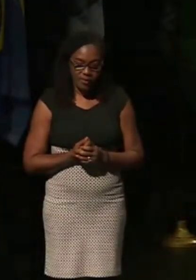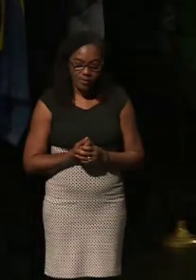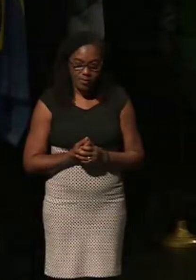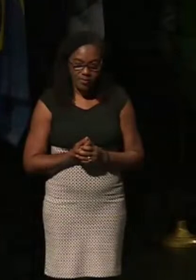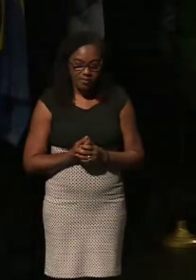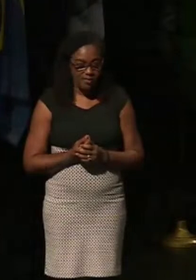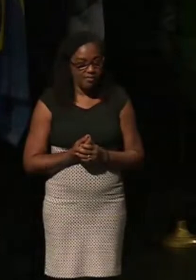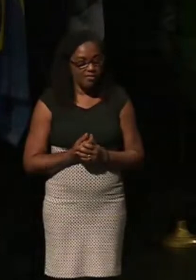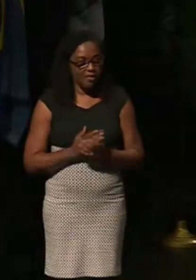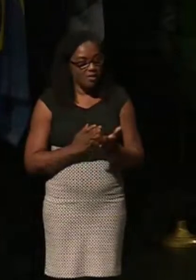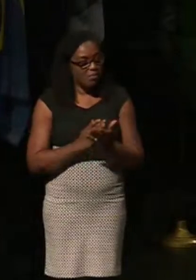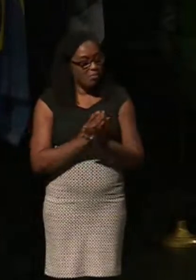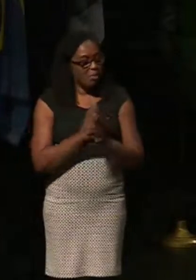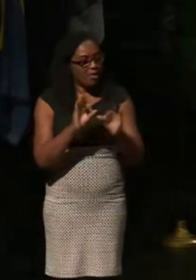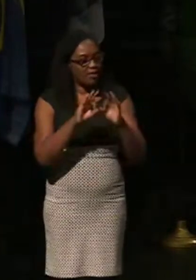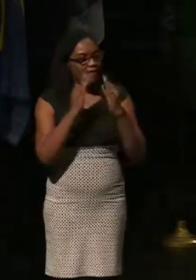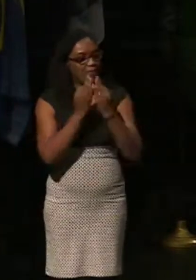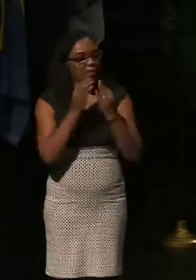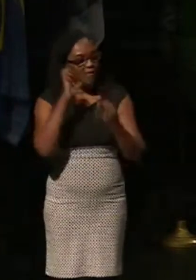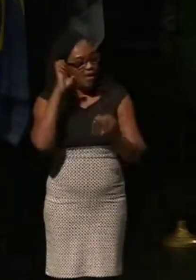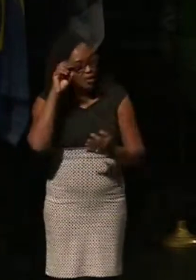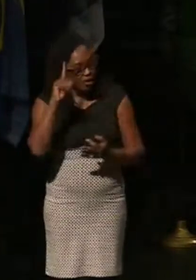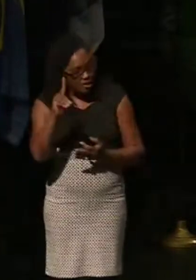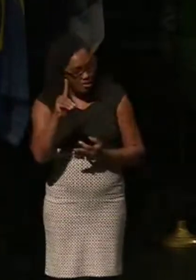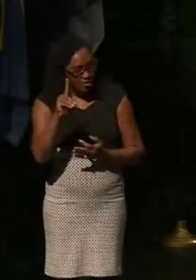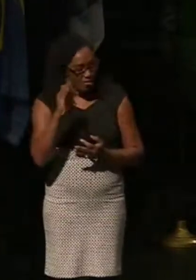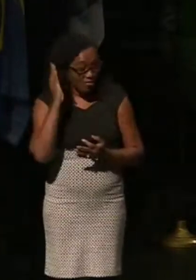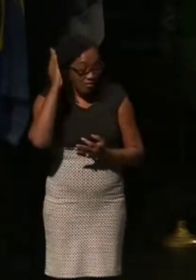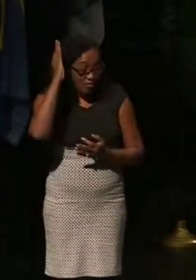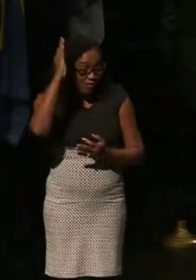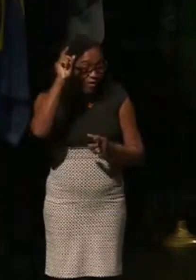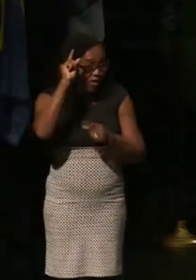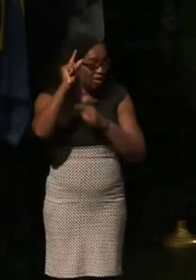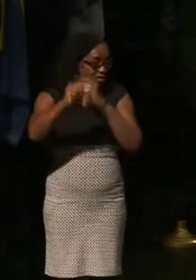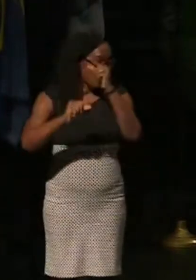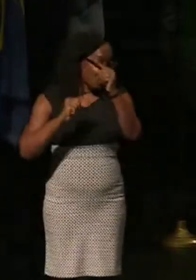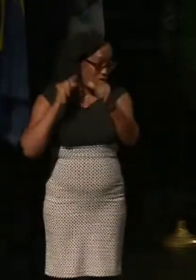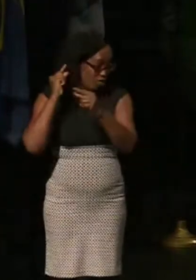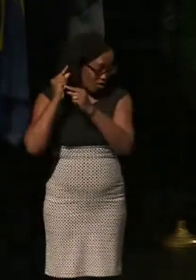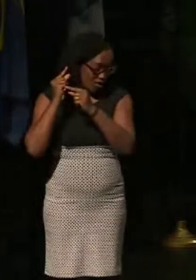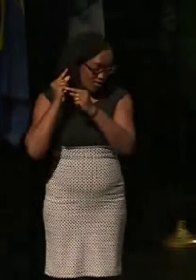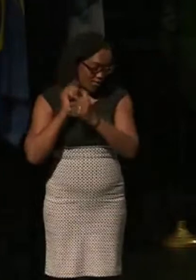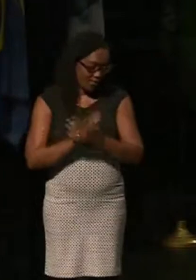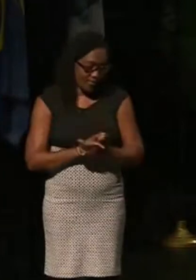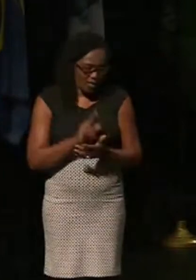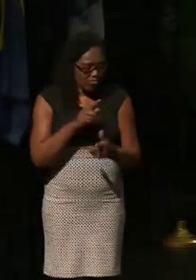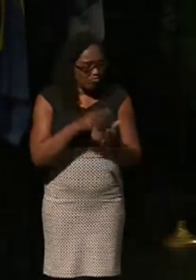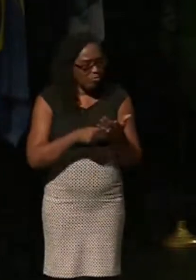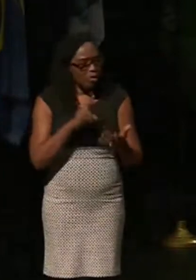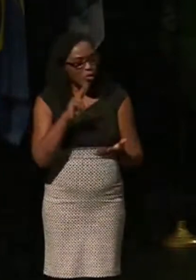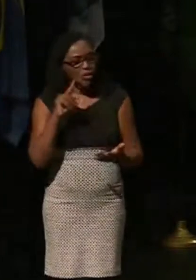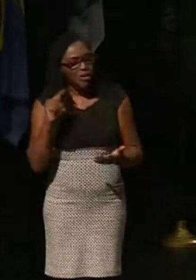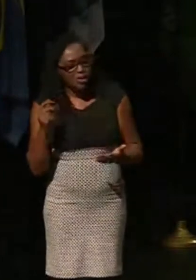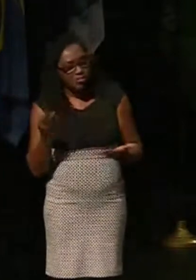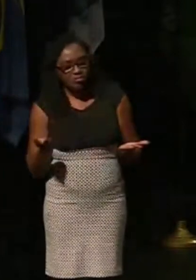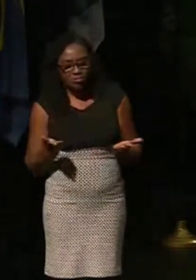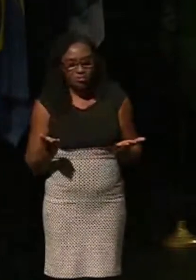As part of its mandate for educating future generations, UTT utilizes a unique approach to